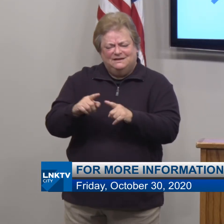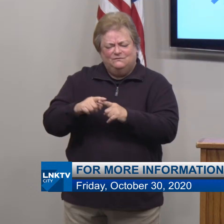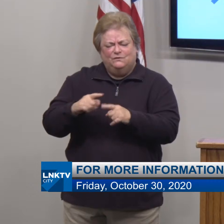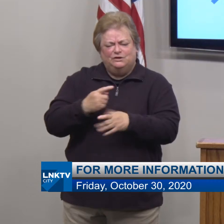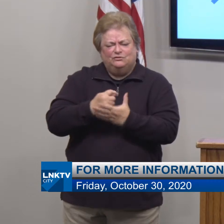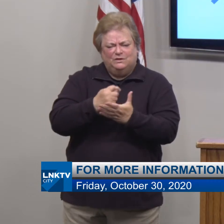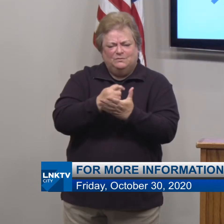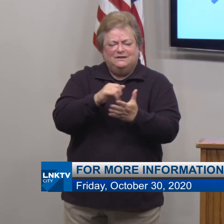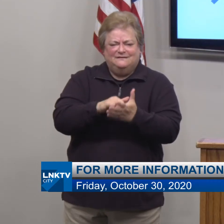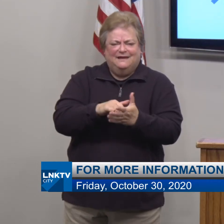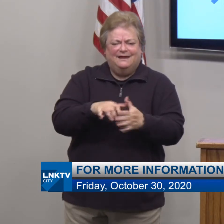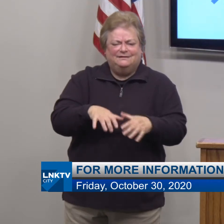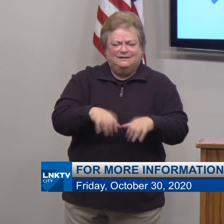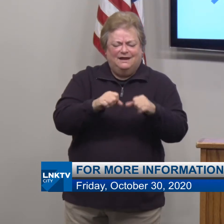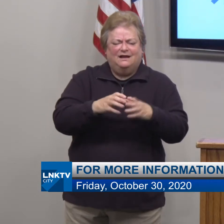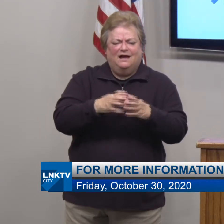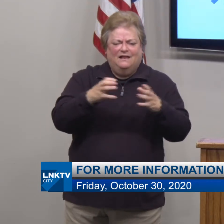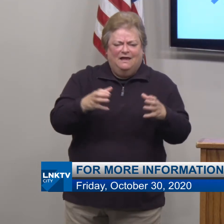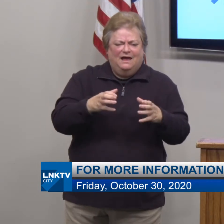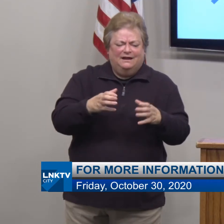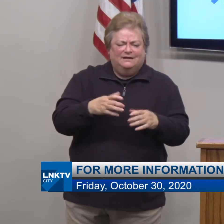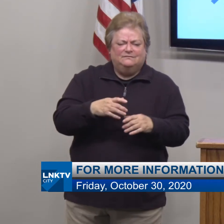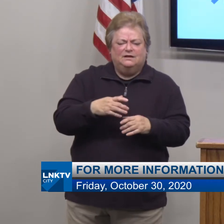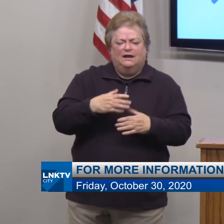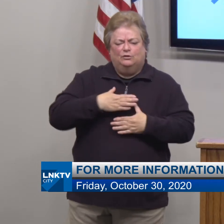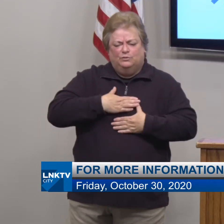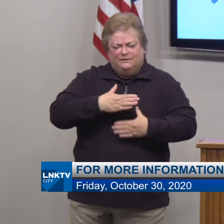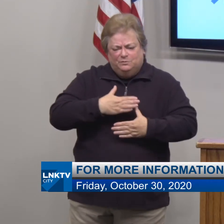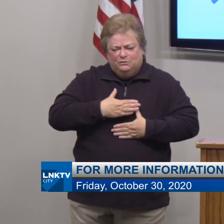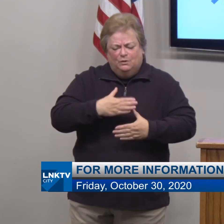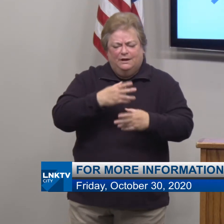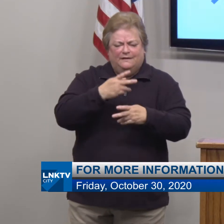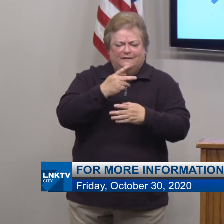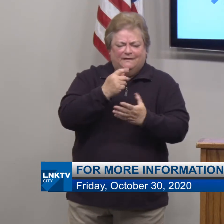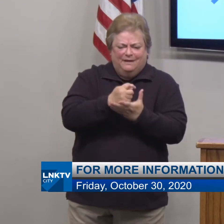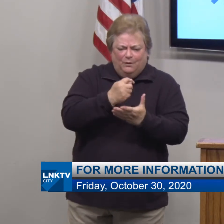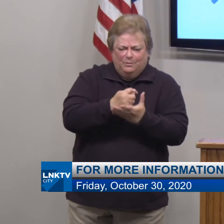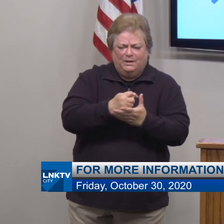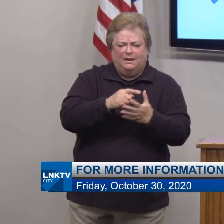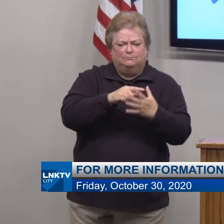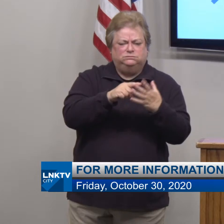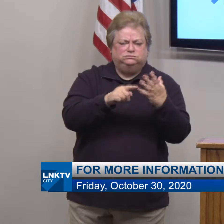lot of resources, from respiratory therapy on down.